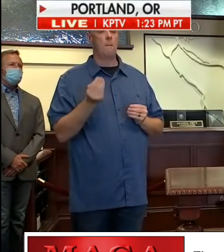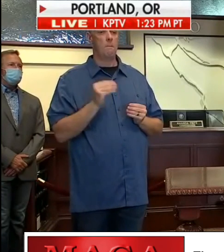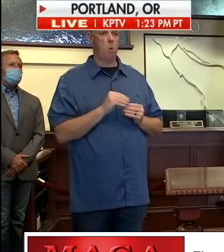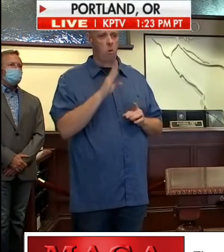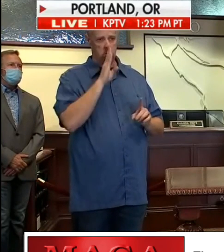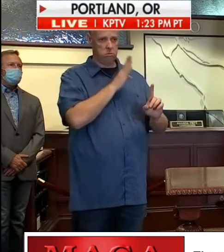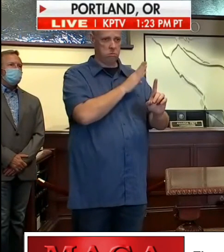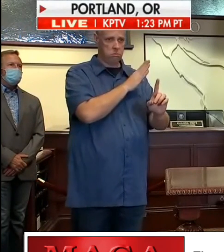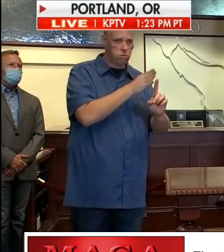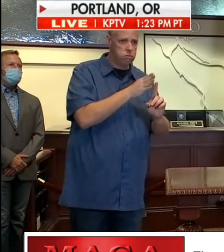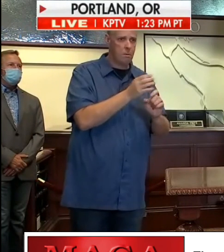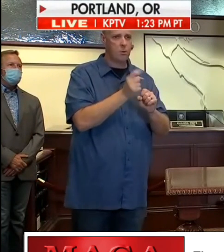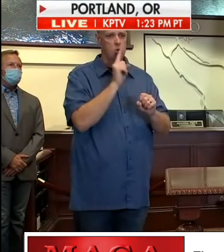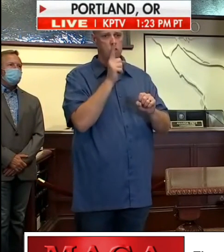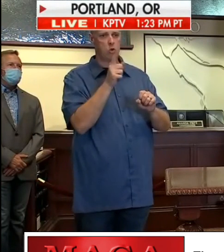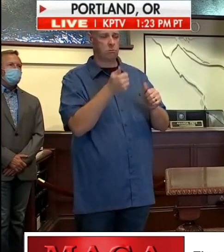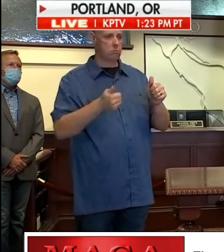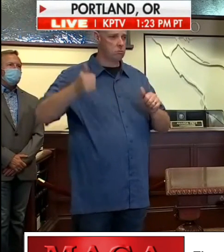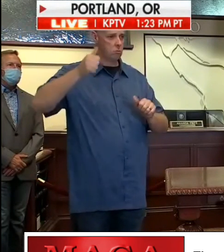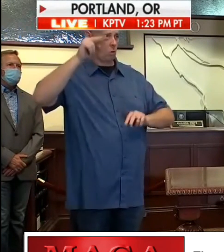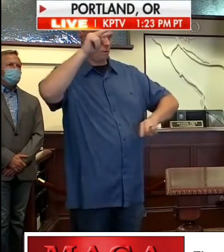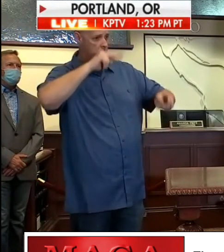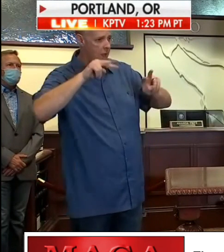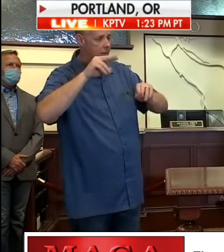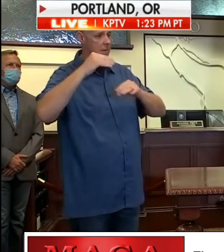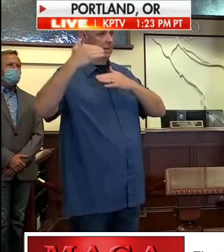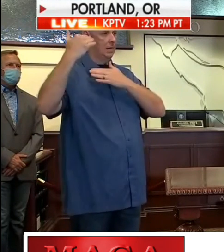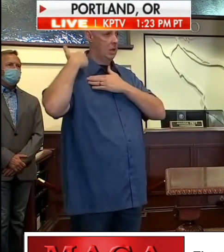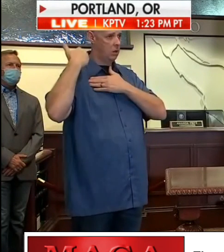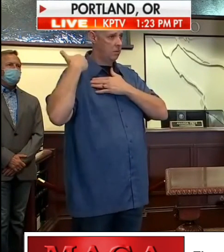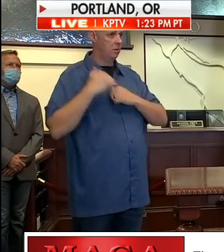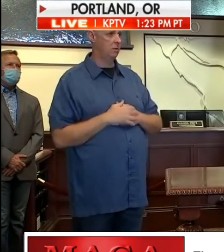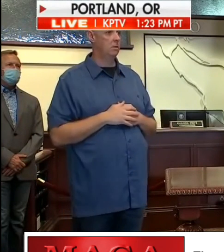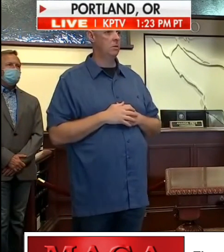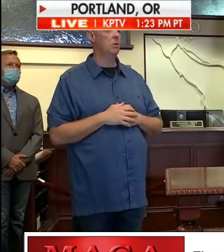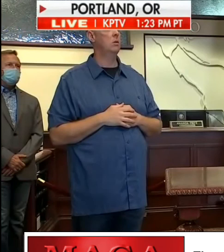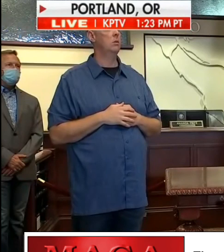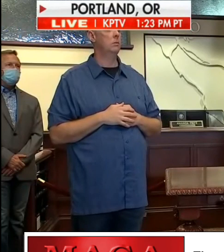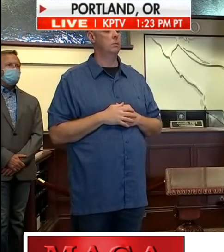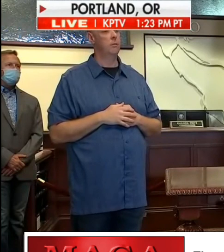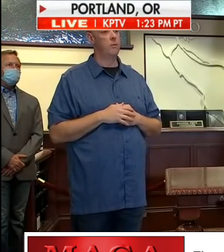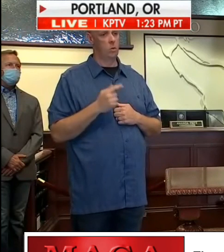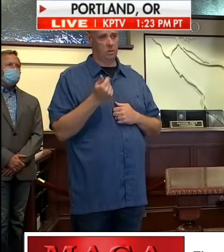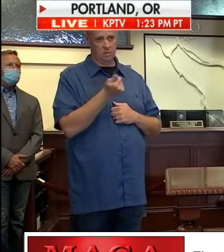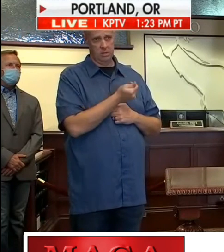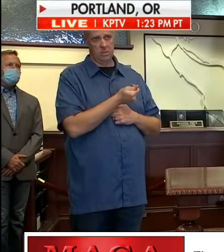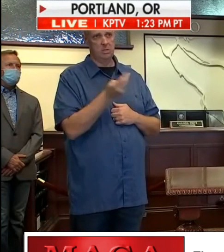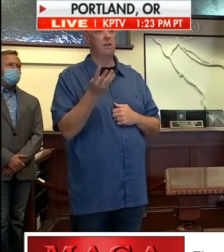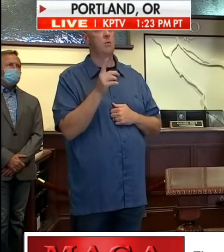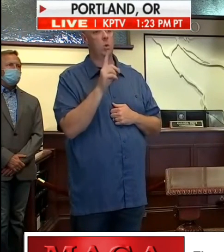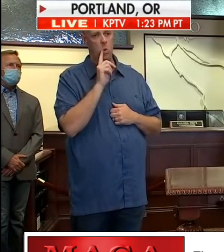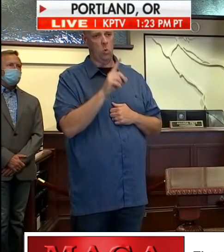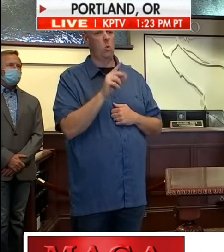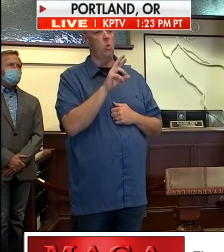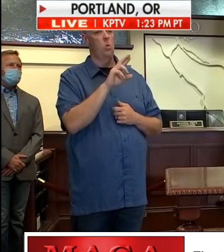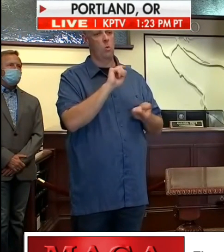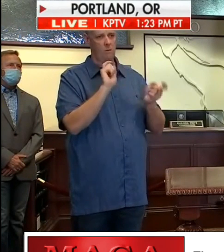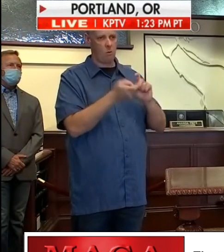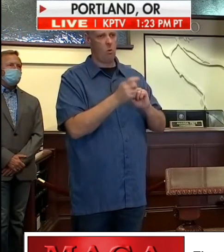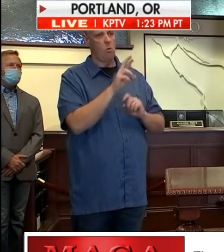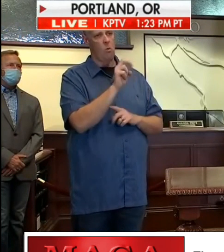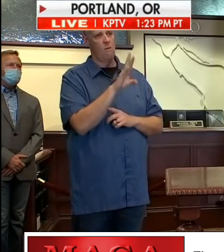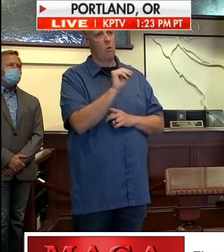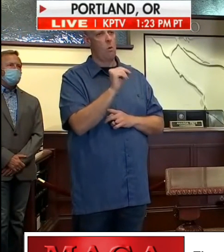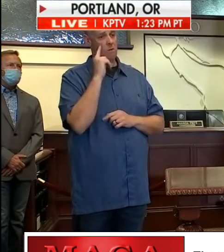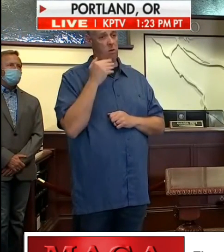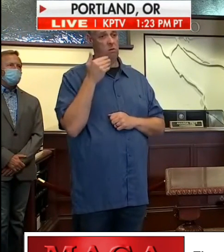directly around oversight and accountability. And my colleagues and I referred a significant charter reform to the ballot, which will be